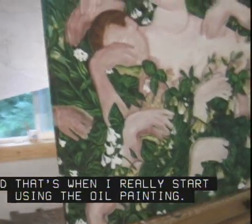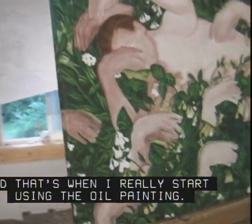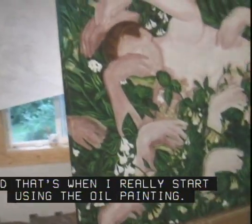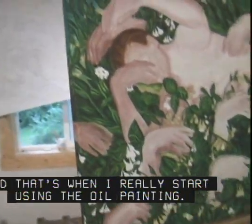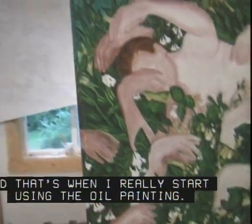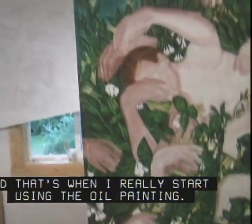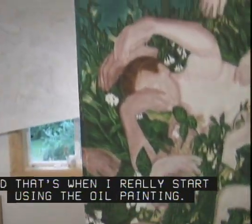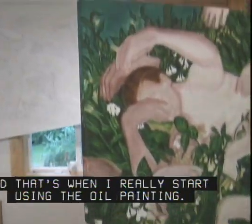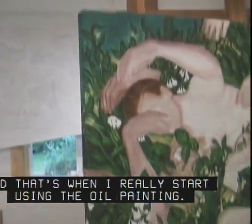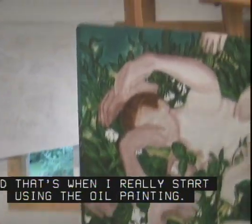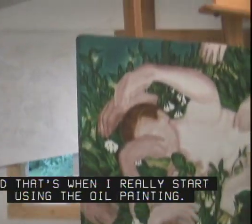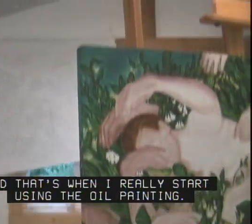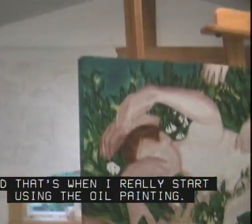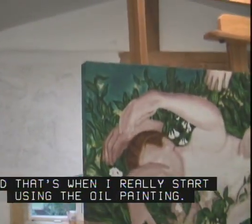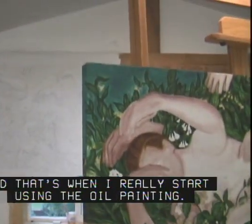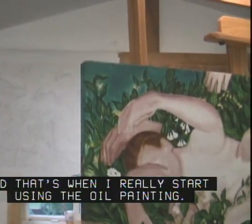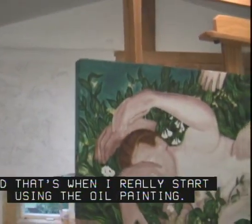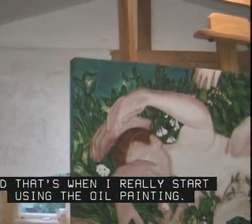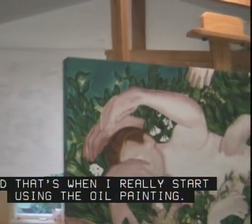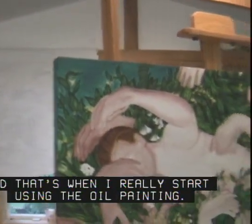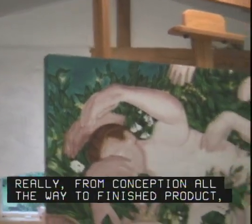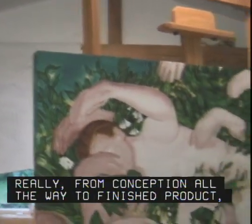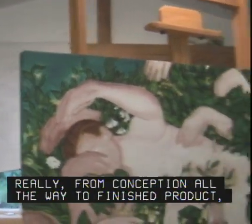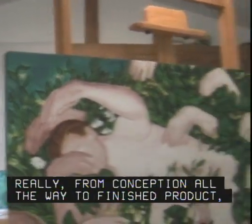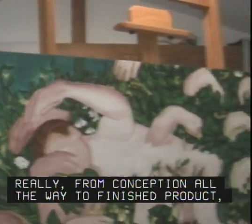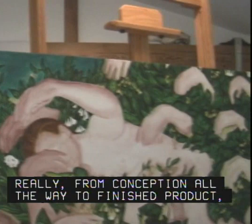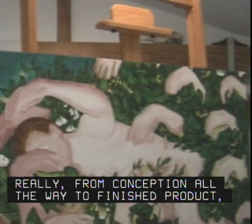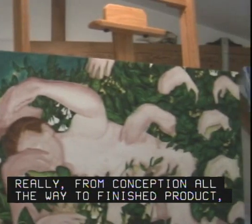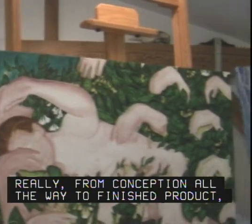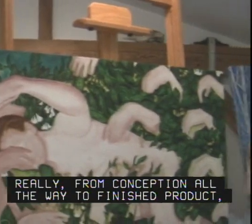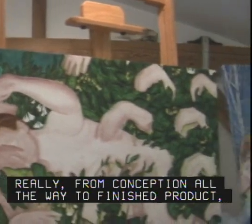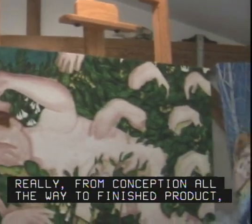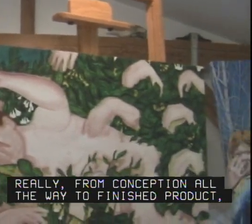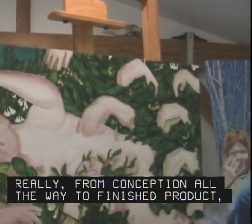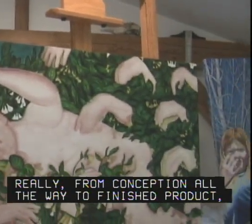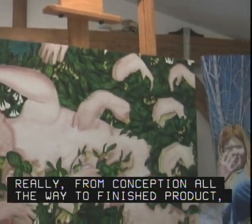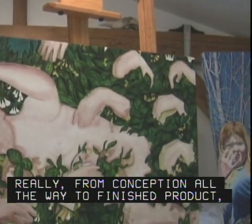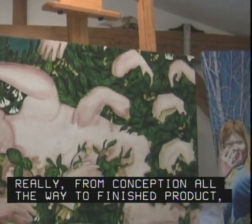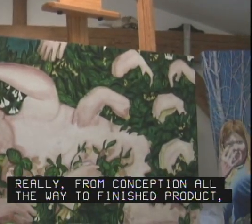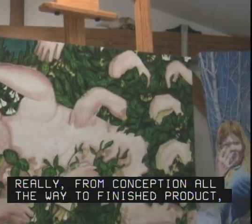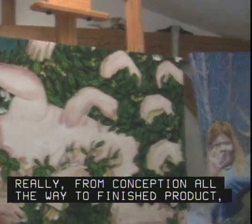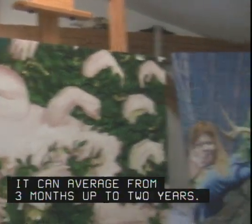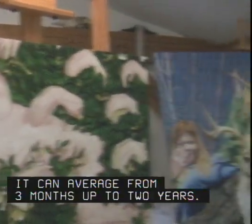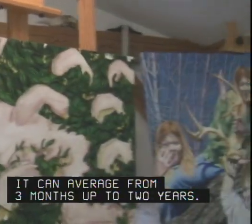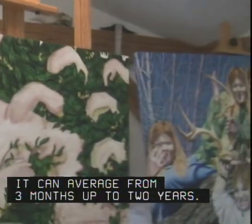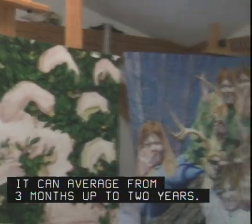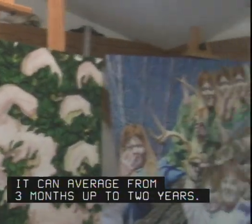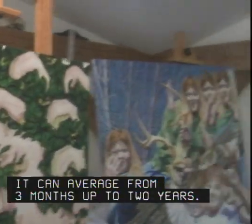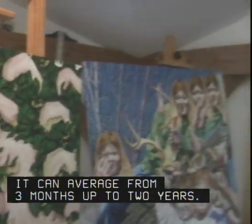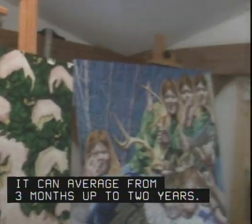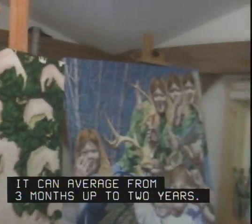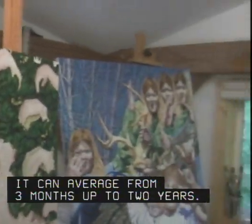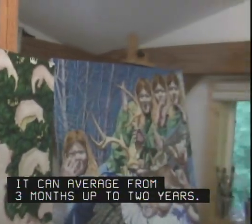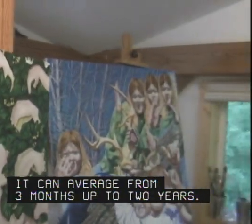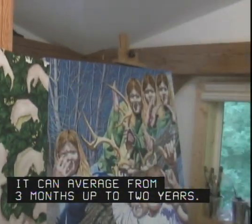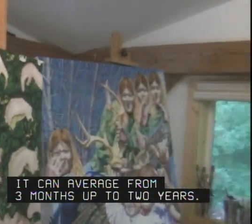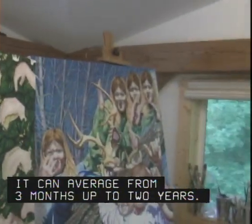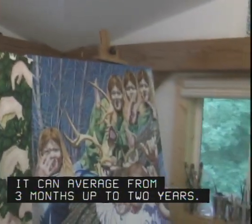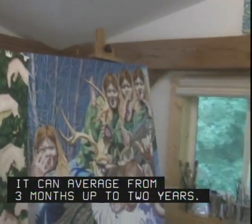And that's when I really start using the oil painting. Really, from conception all the way to finished product, it can average from 3 months up to